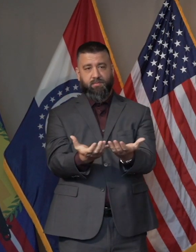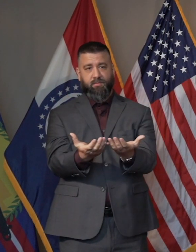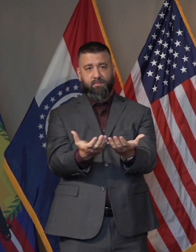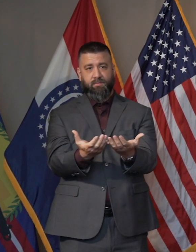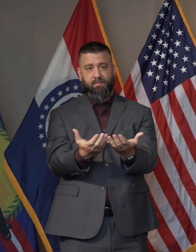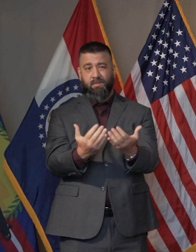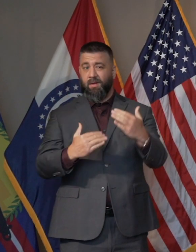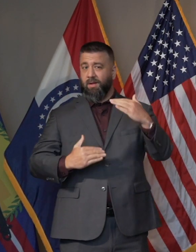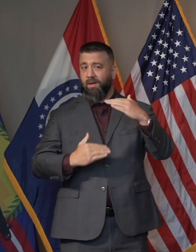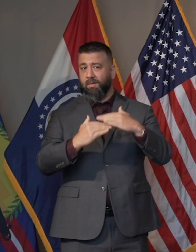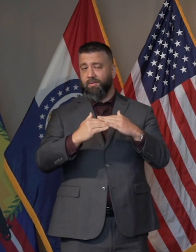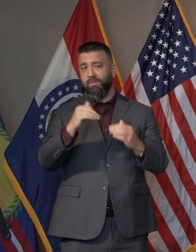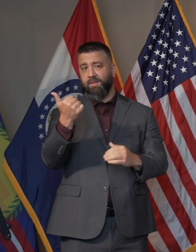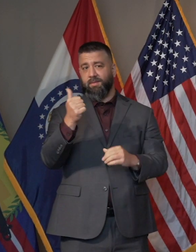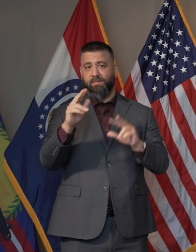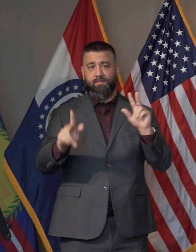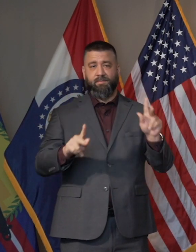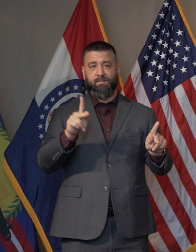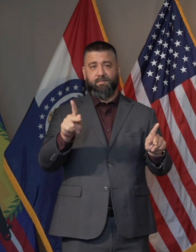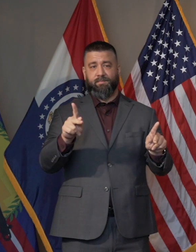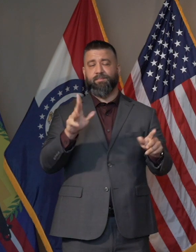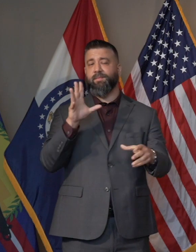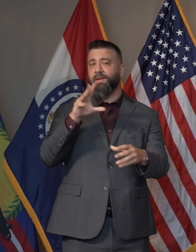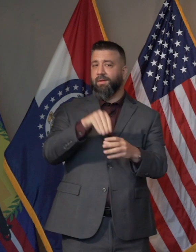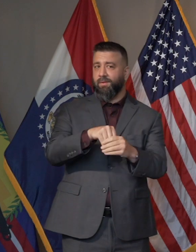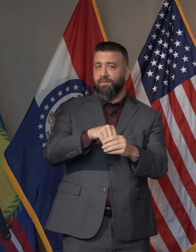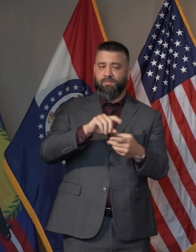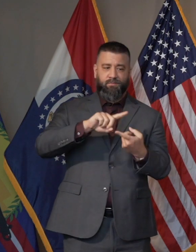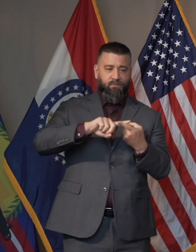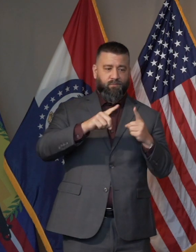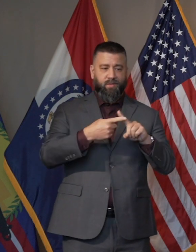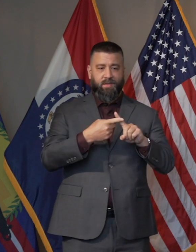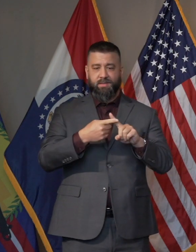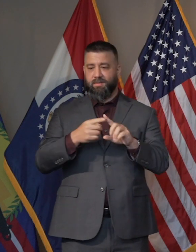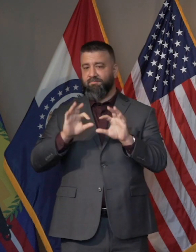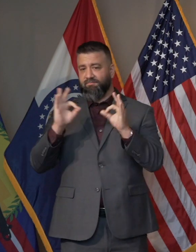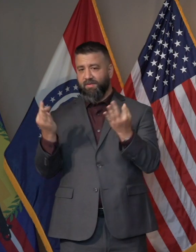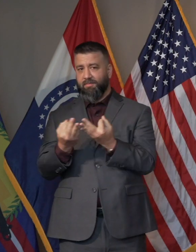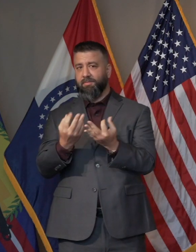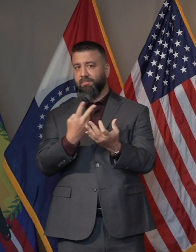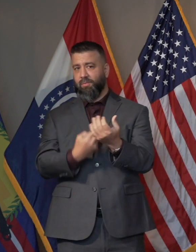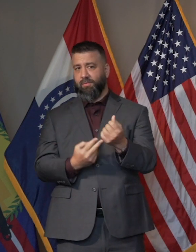more than 10 people. This includes friends and family members.